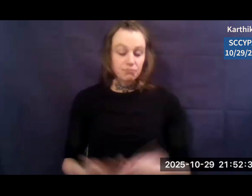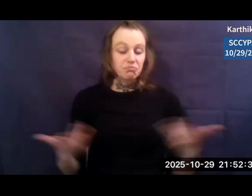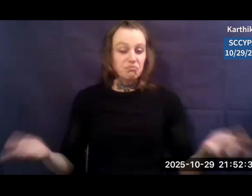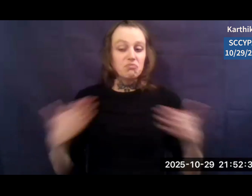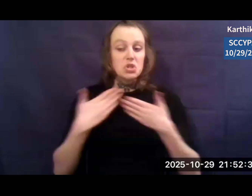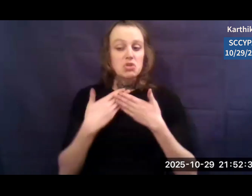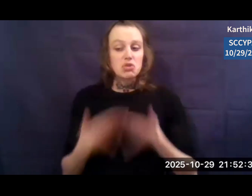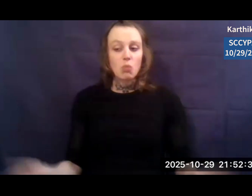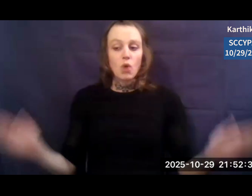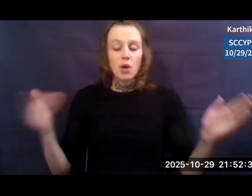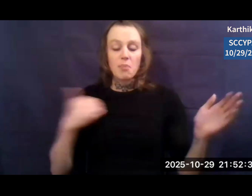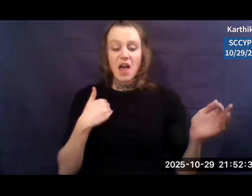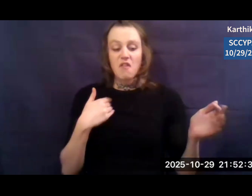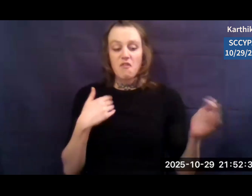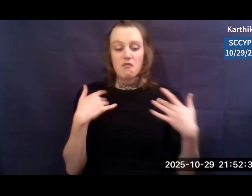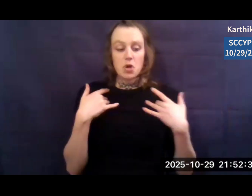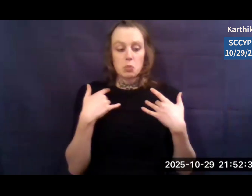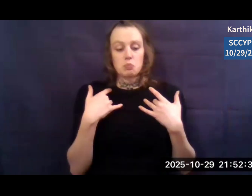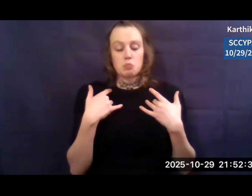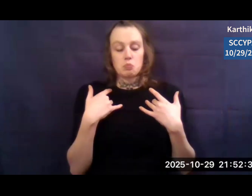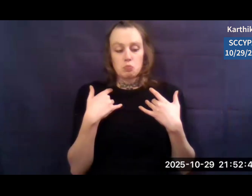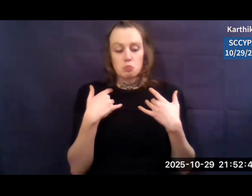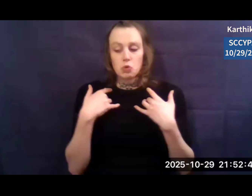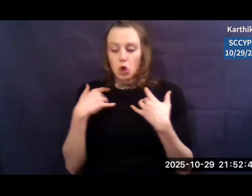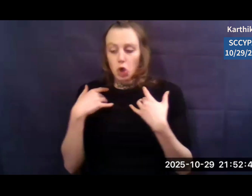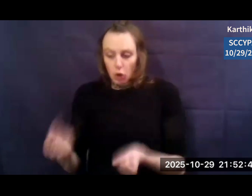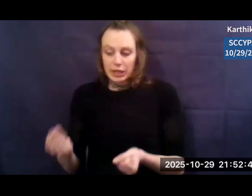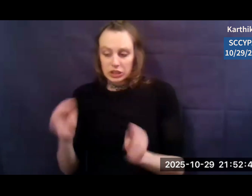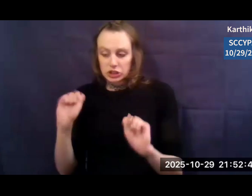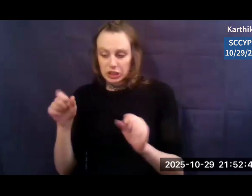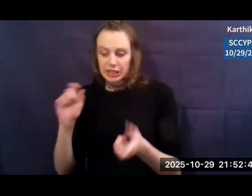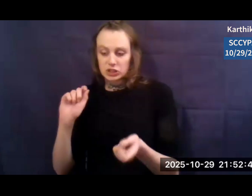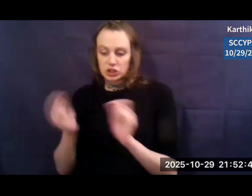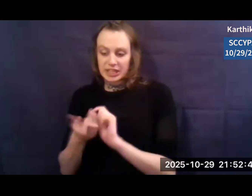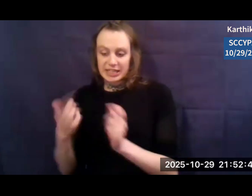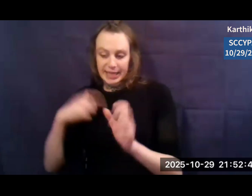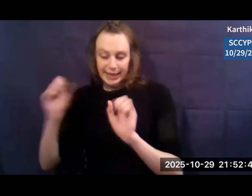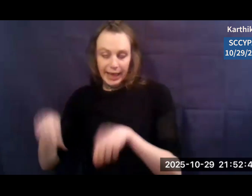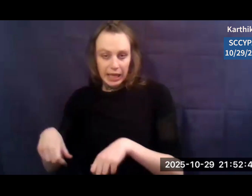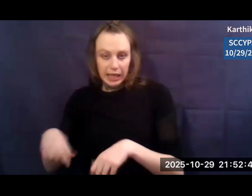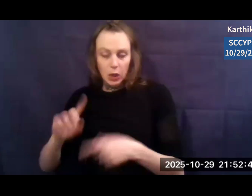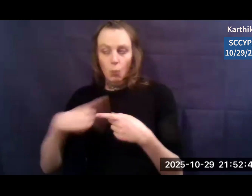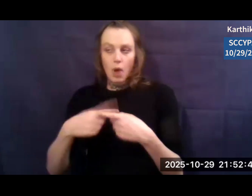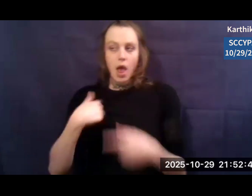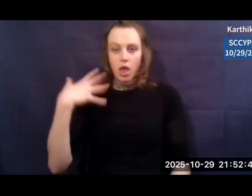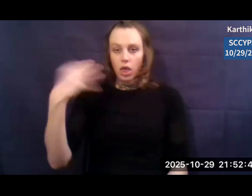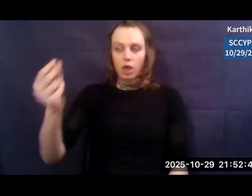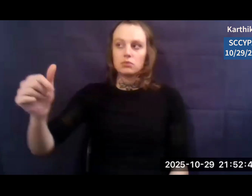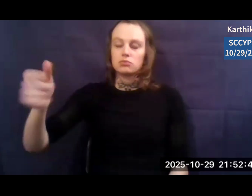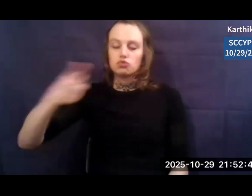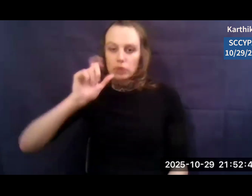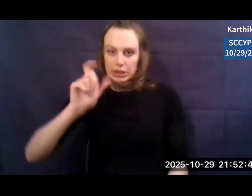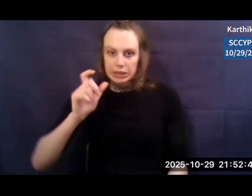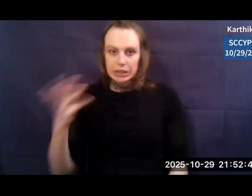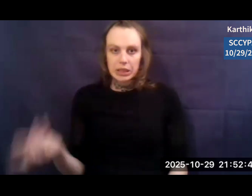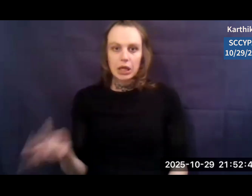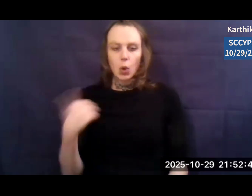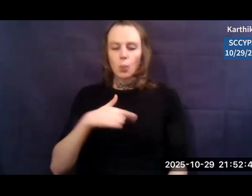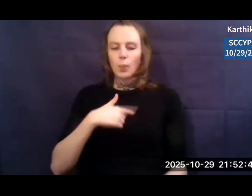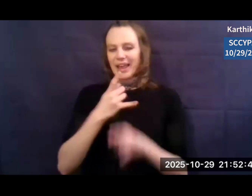things that I could when I was, even like when I was like out there drinking, like we as alcoholics are a